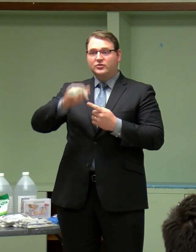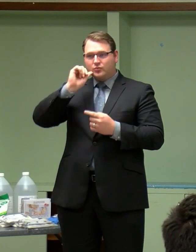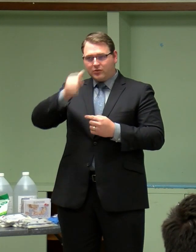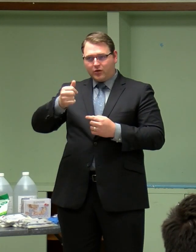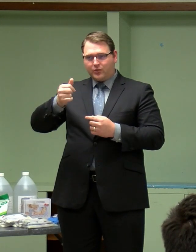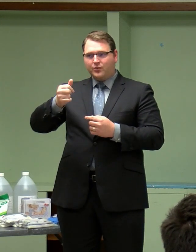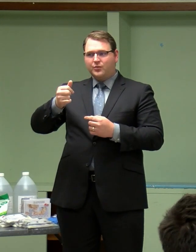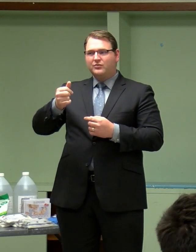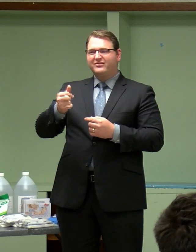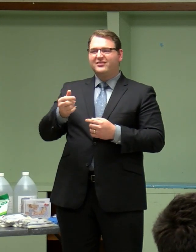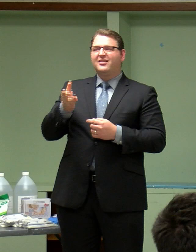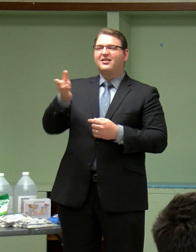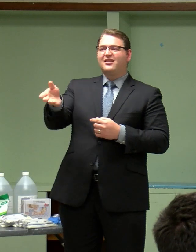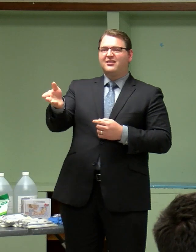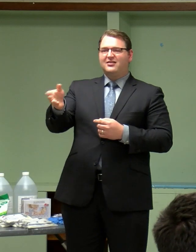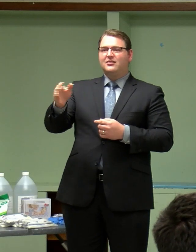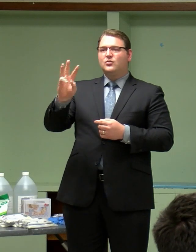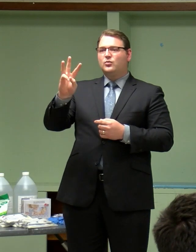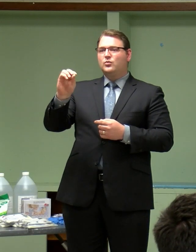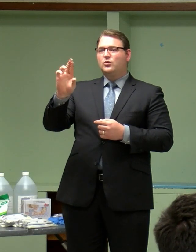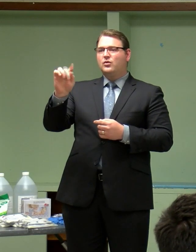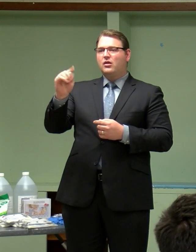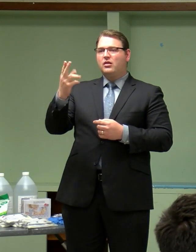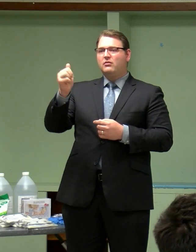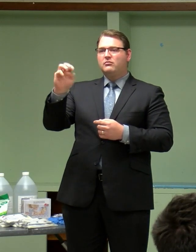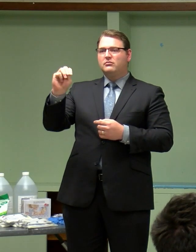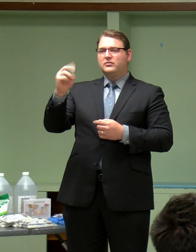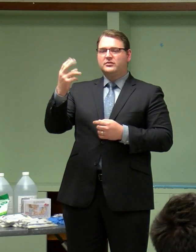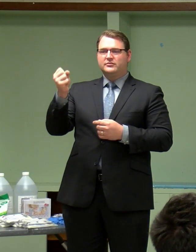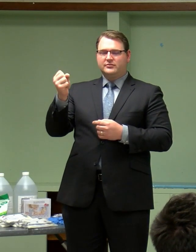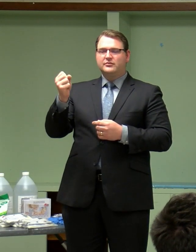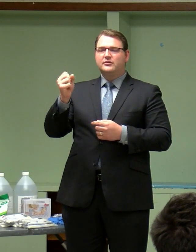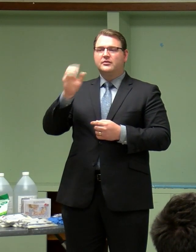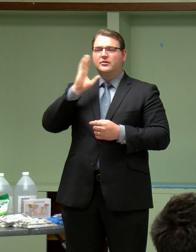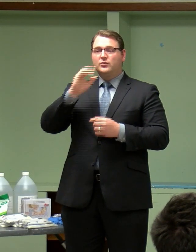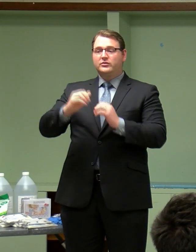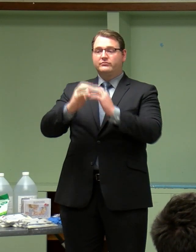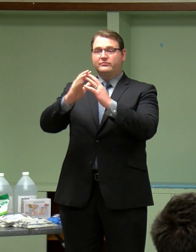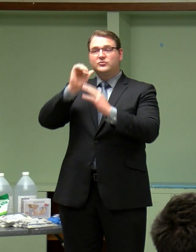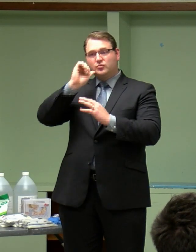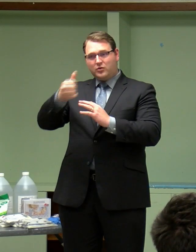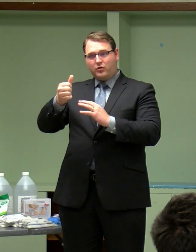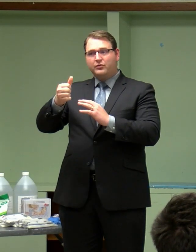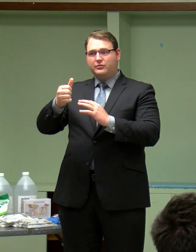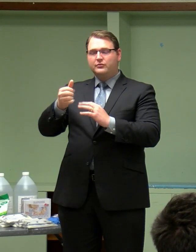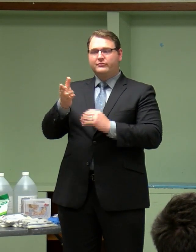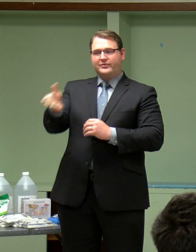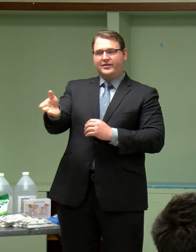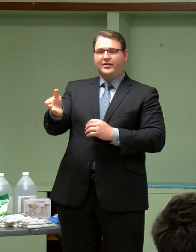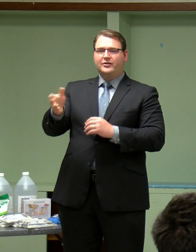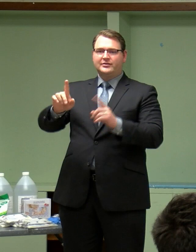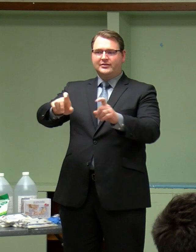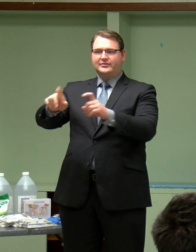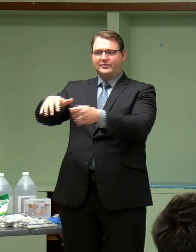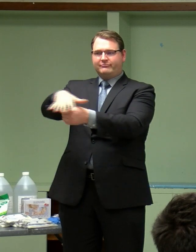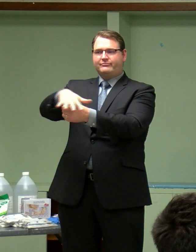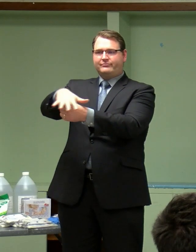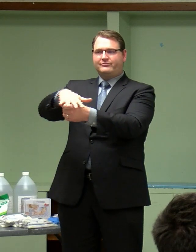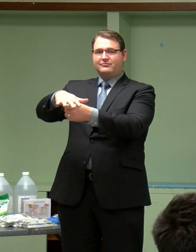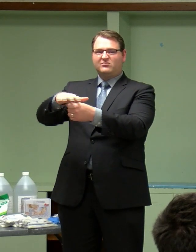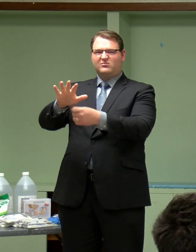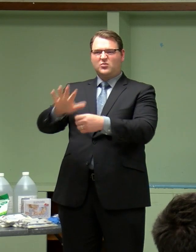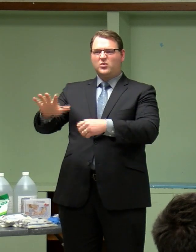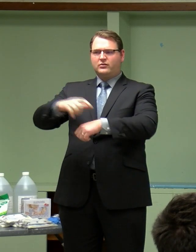School. So we'll be opening up another mobile testing site on tomorrow, and I would say right around